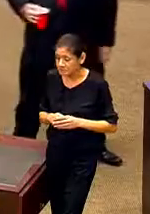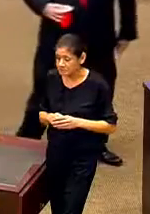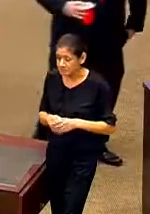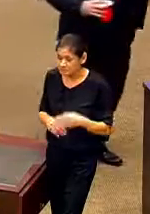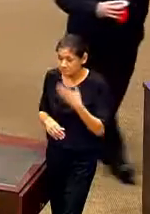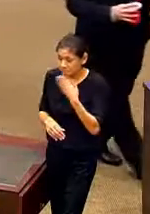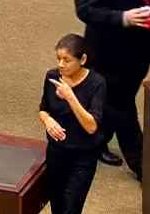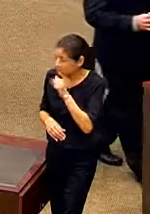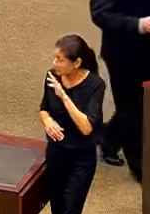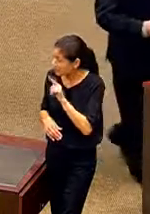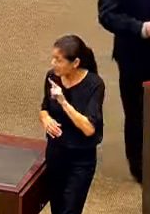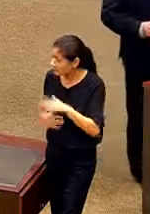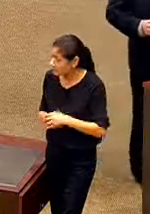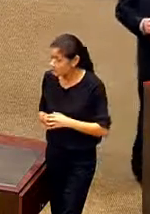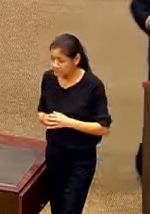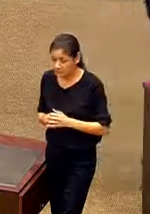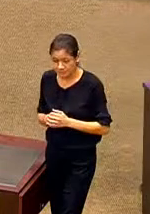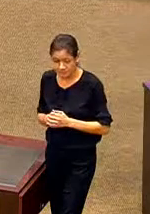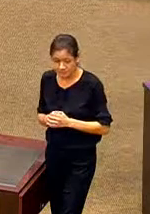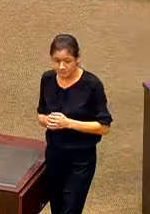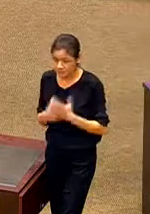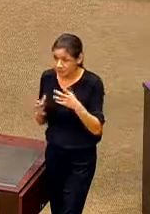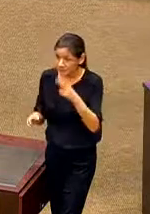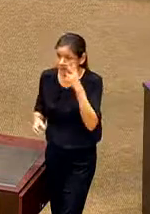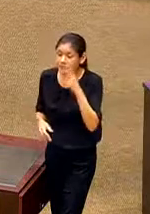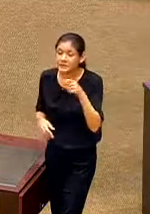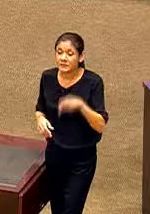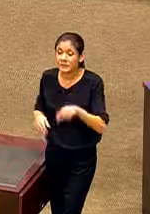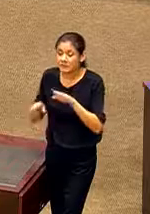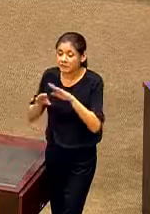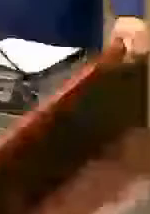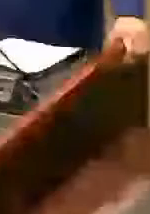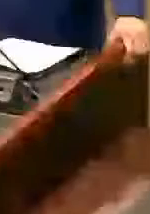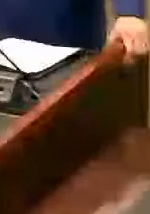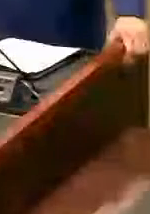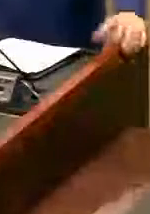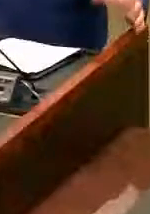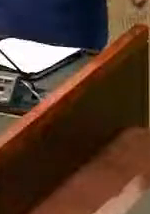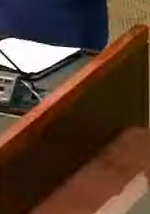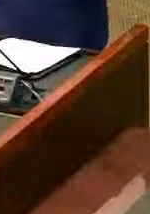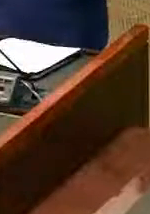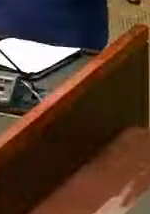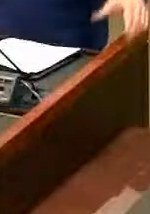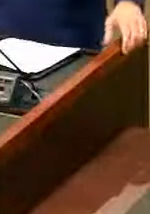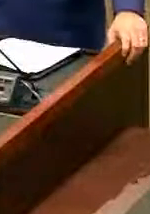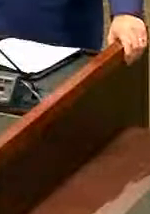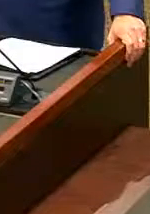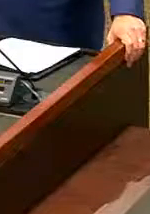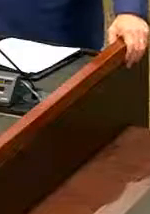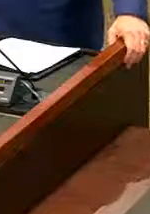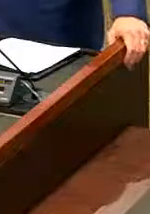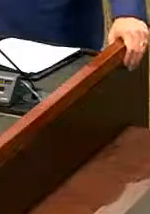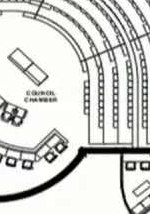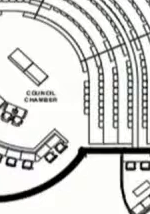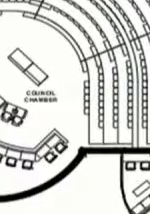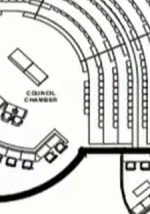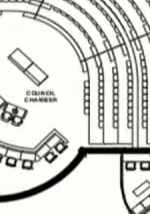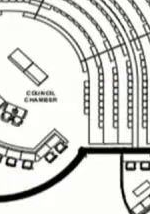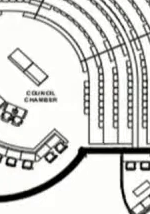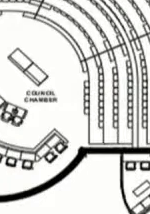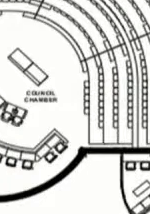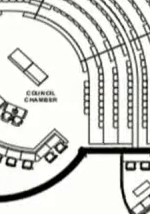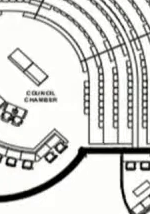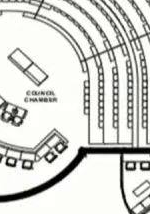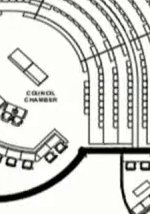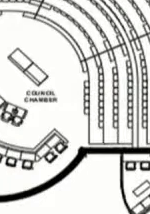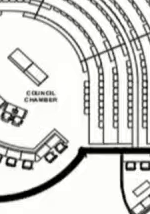Thanks, Paul. As you can see, this floor plan shows the council chamber as it exists